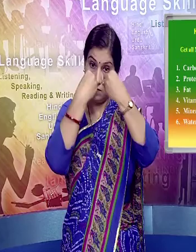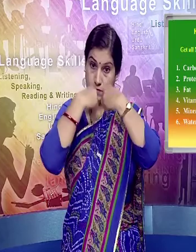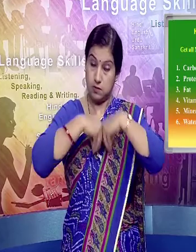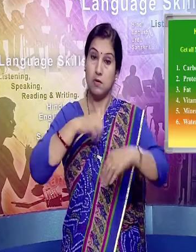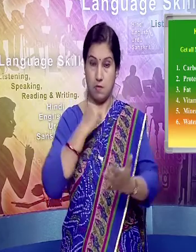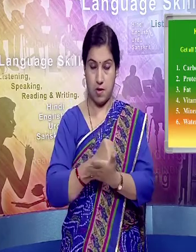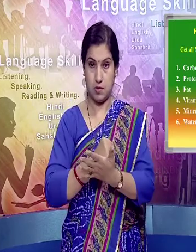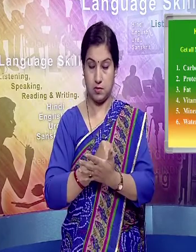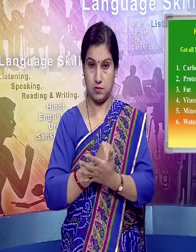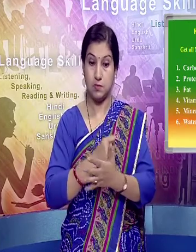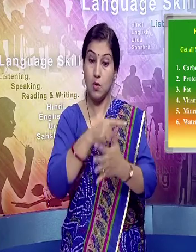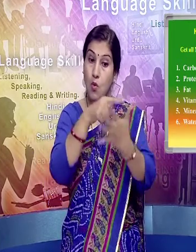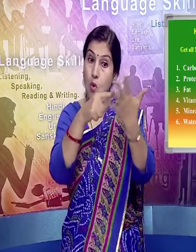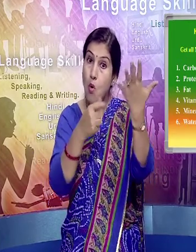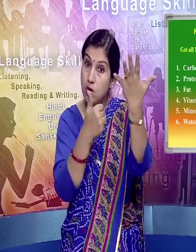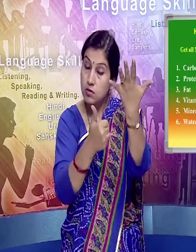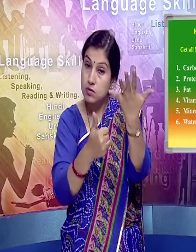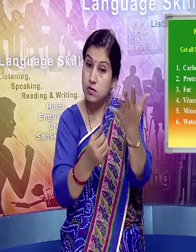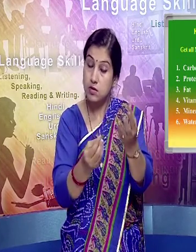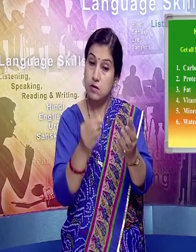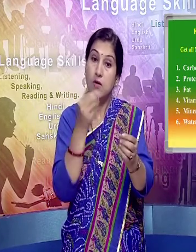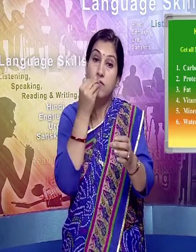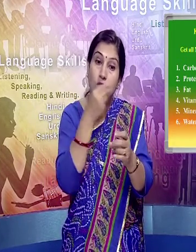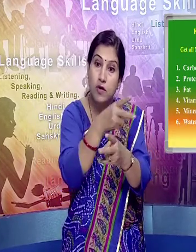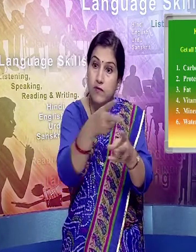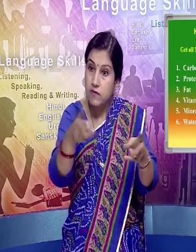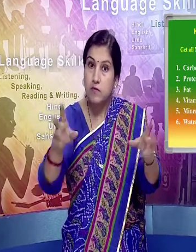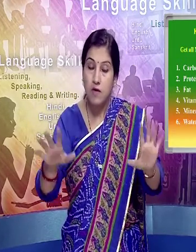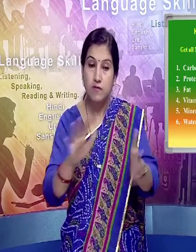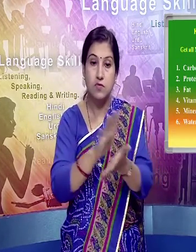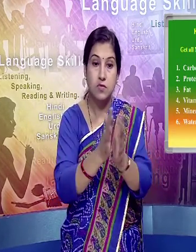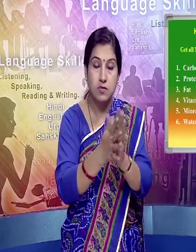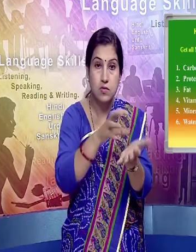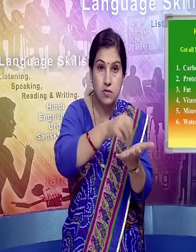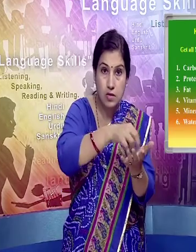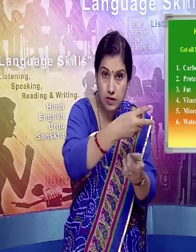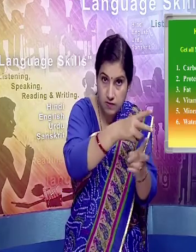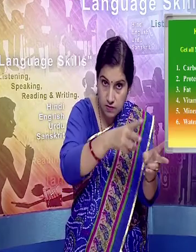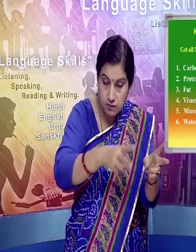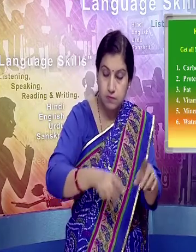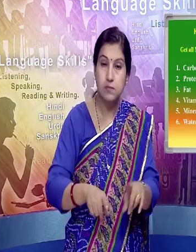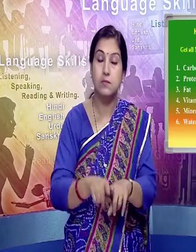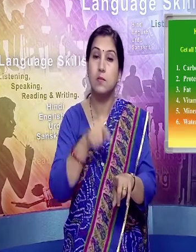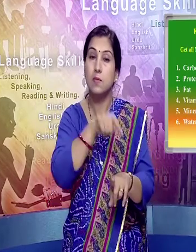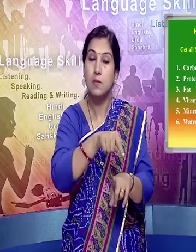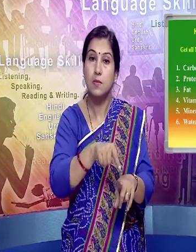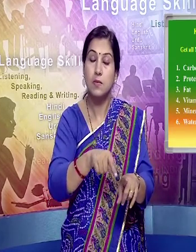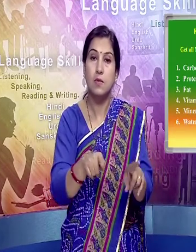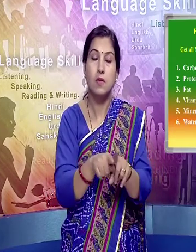all the nutrients are present in food cereals, which are properly known as